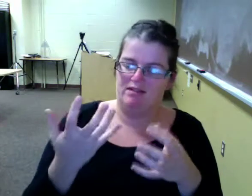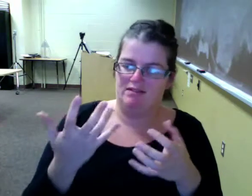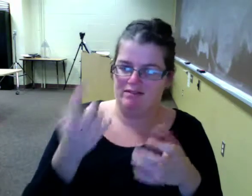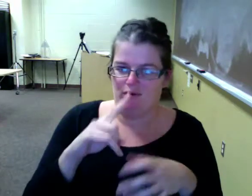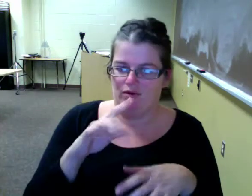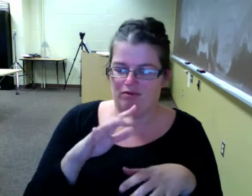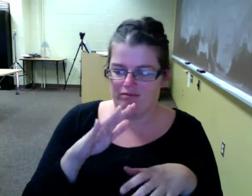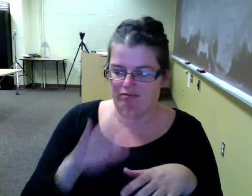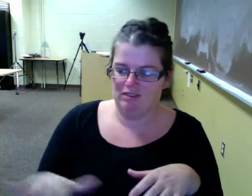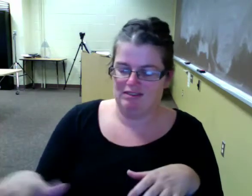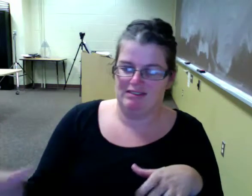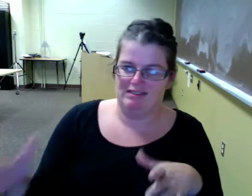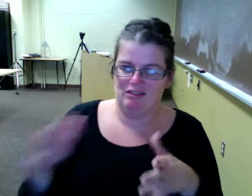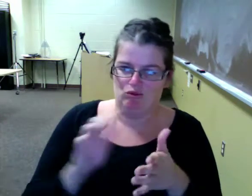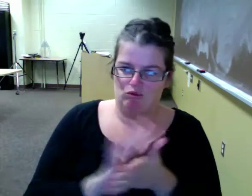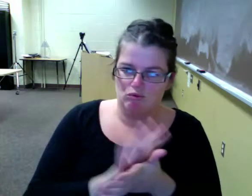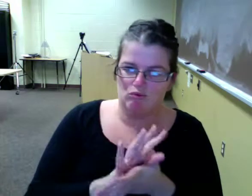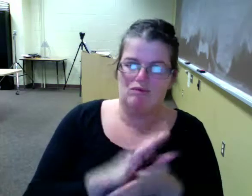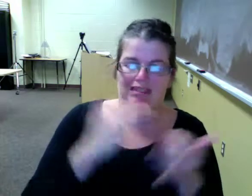bread baker in California now and